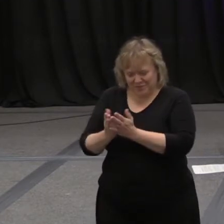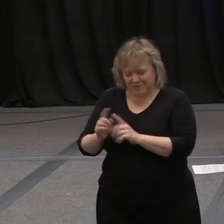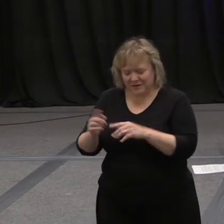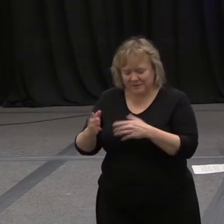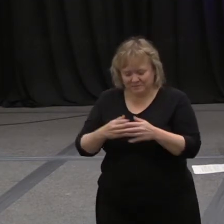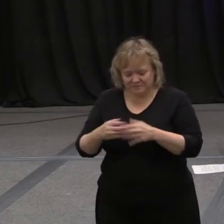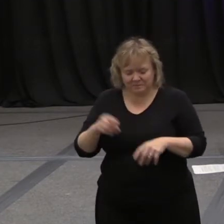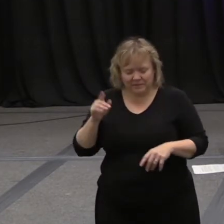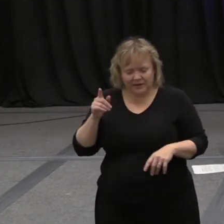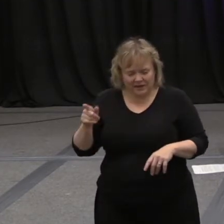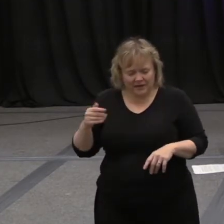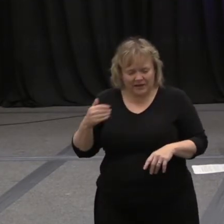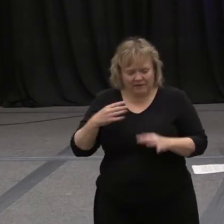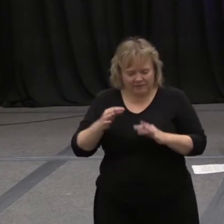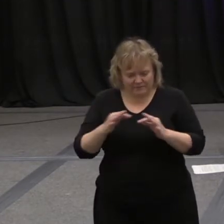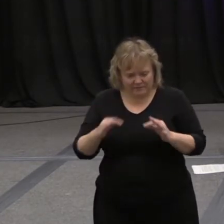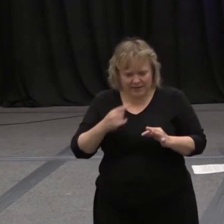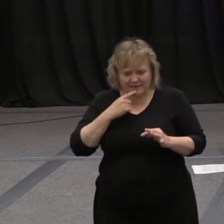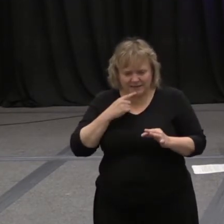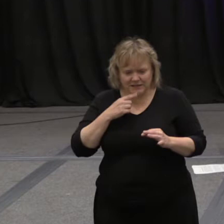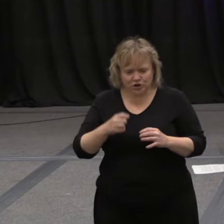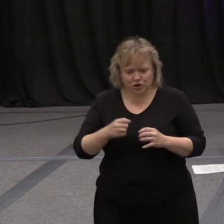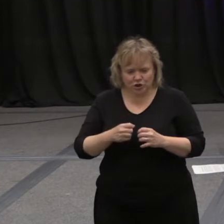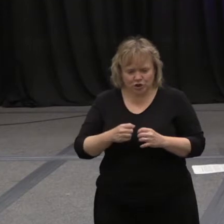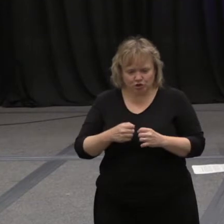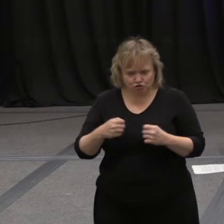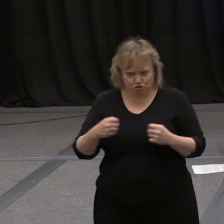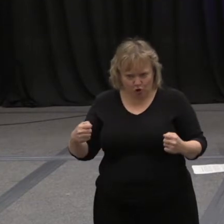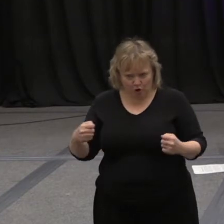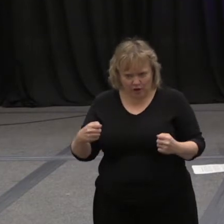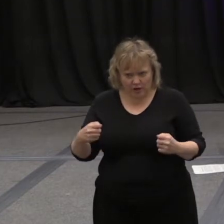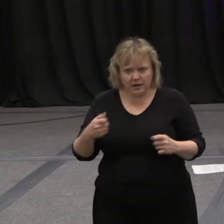about the Torah being settled. It is the